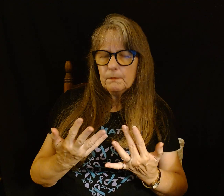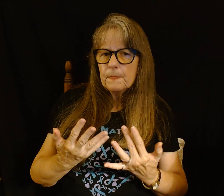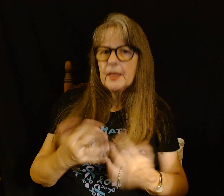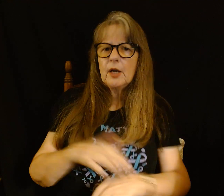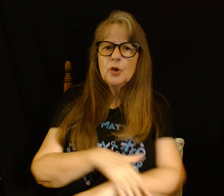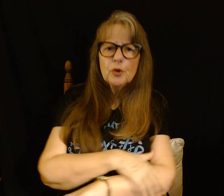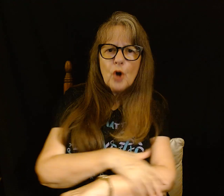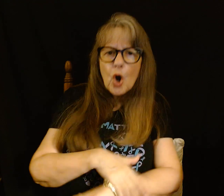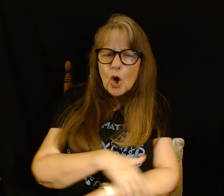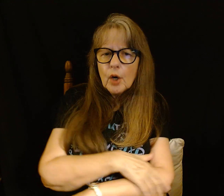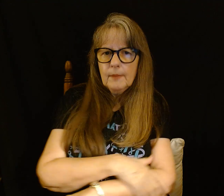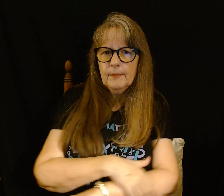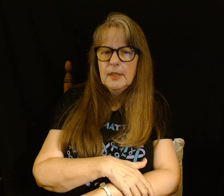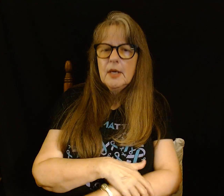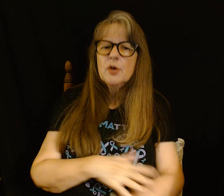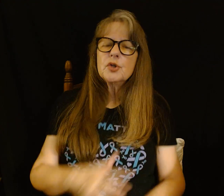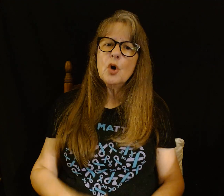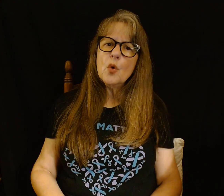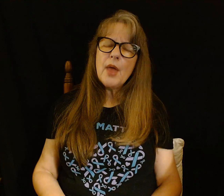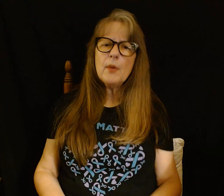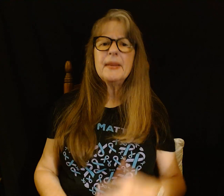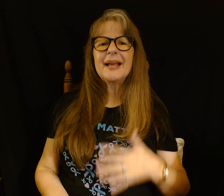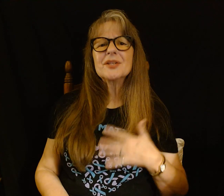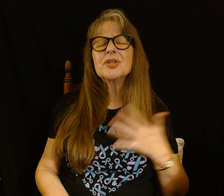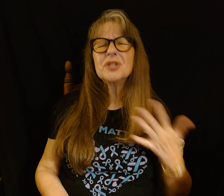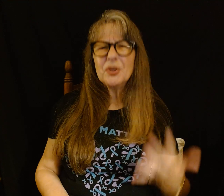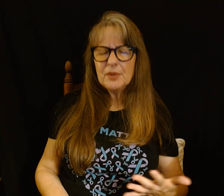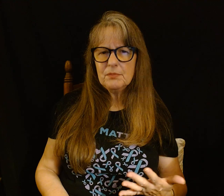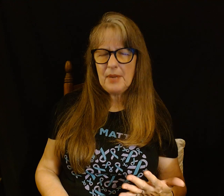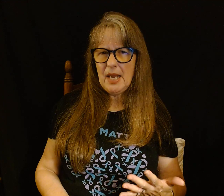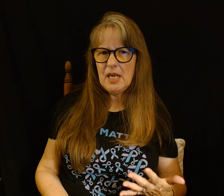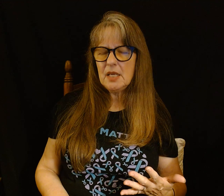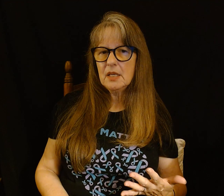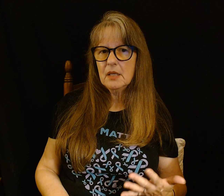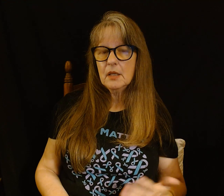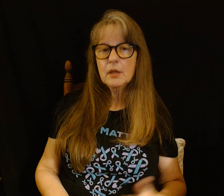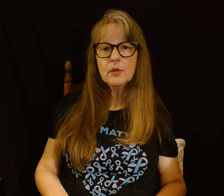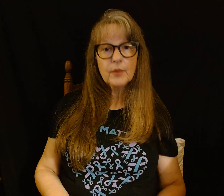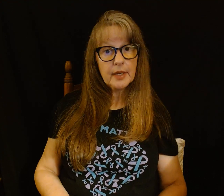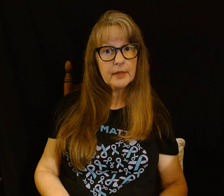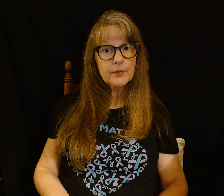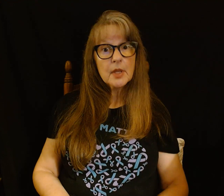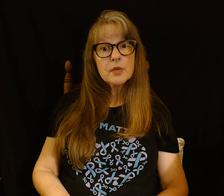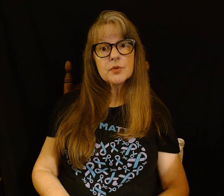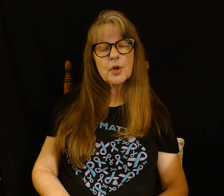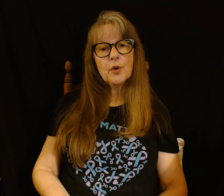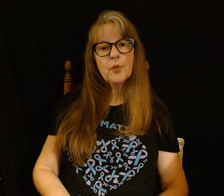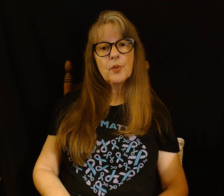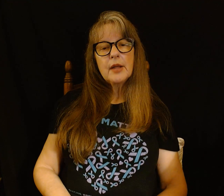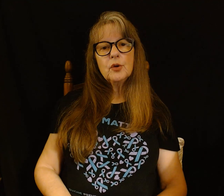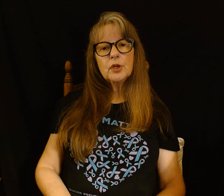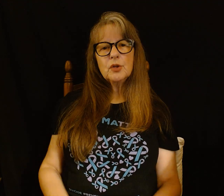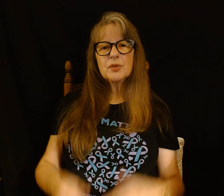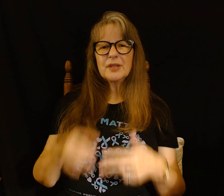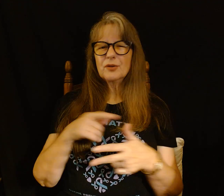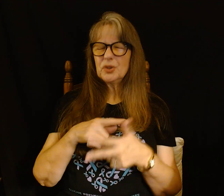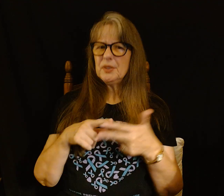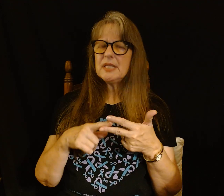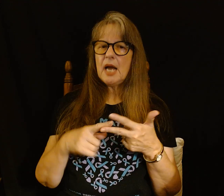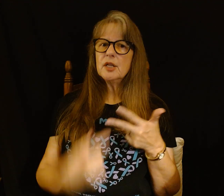like on your arm. So that would be like a searing pain, right? So you could use, there's 3 signs for